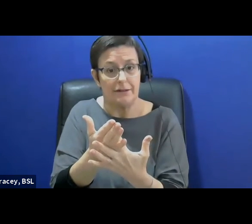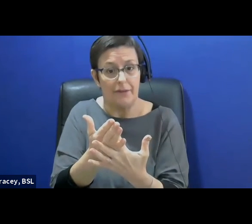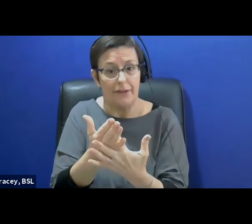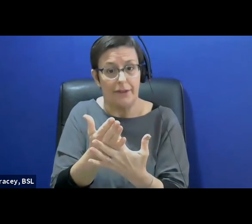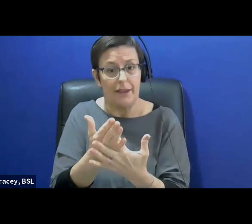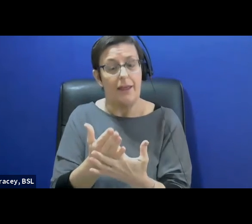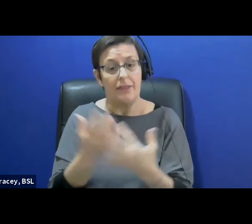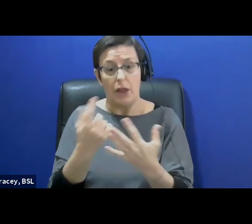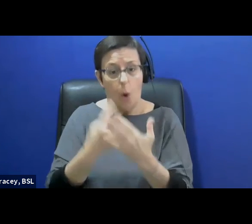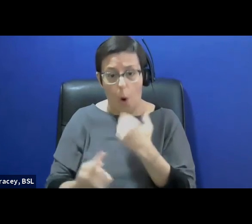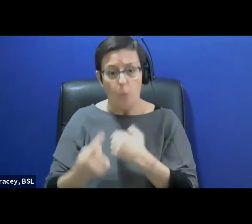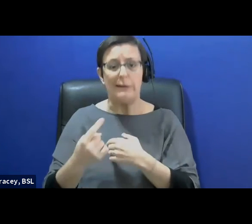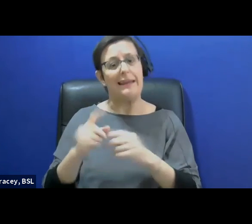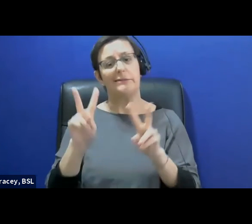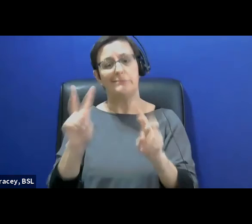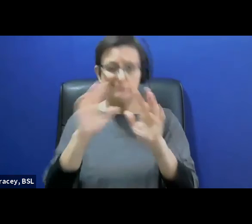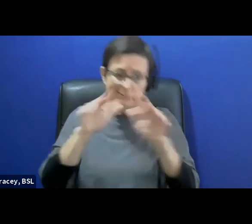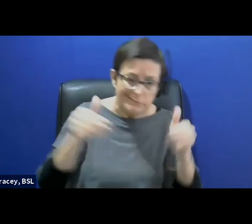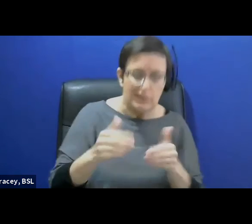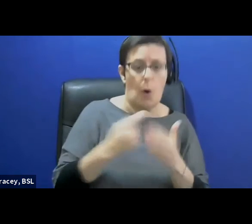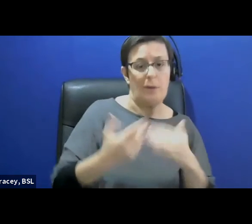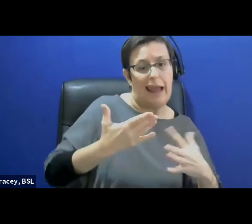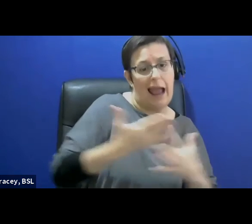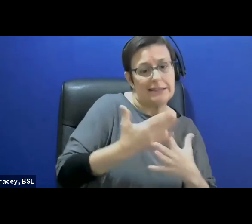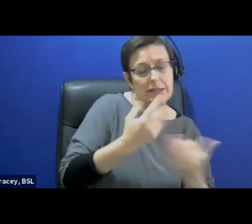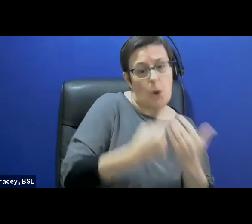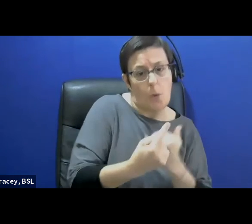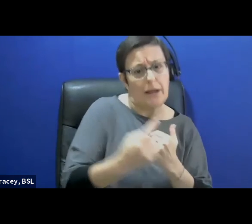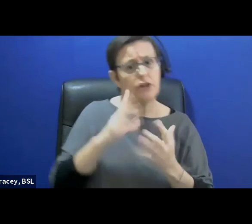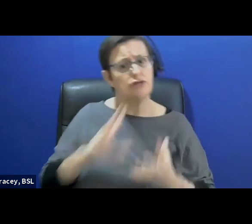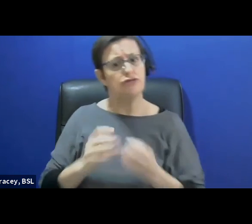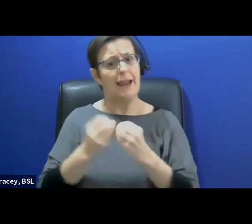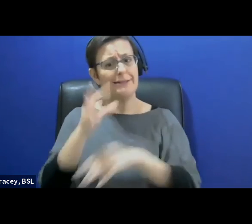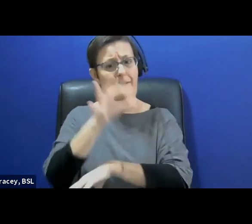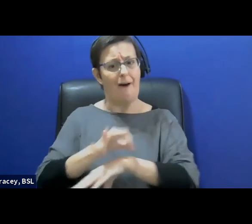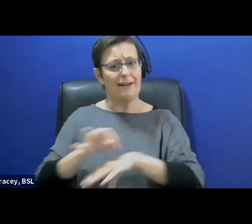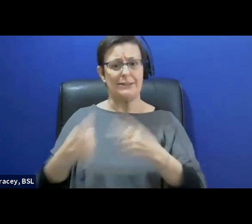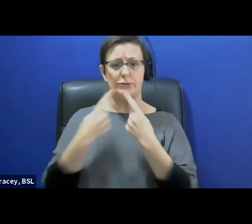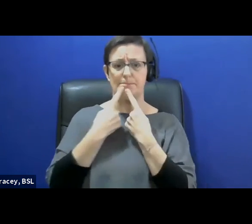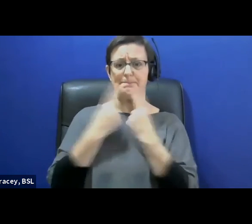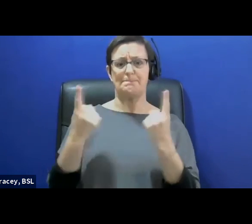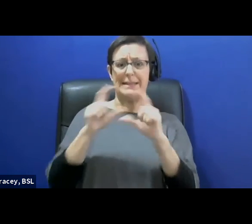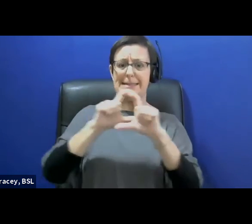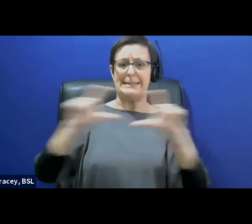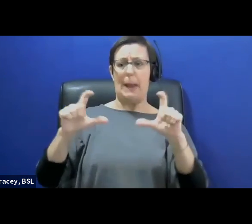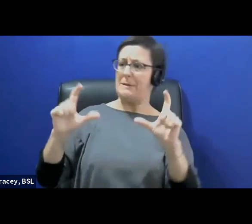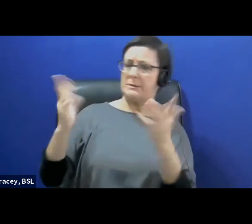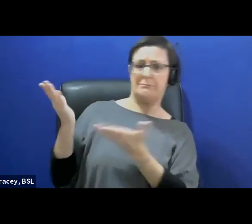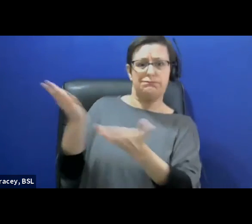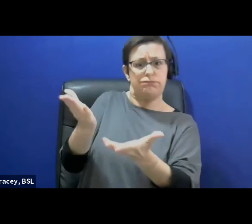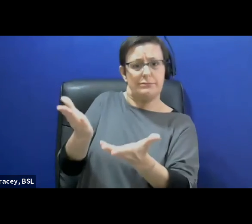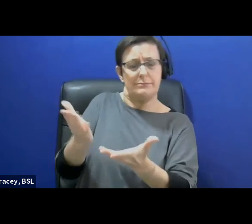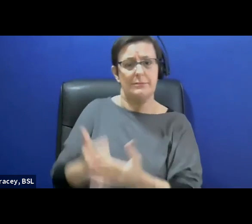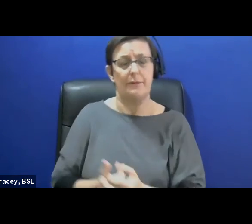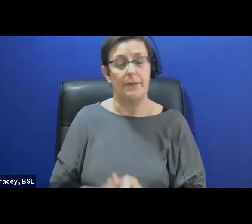architectural statement. It doesn't have to be fairly sort of institutionalized or anything like that. I've done a